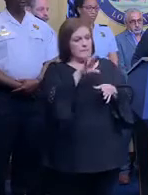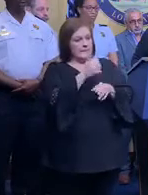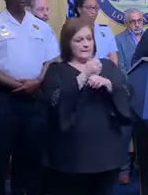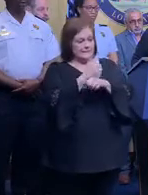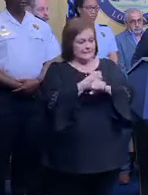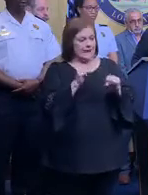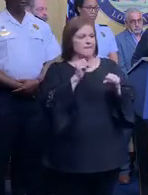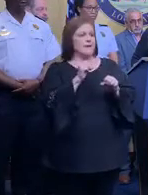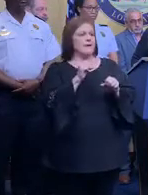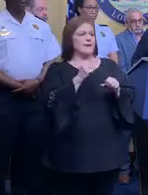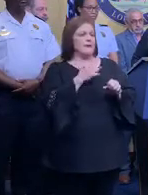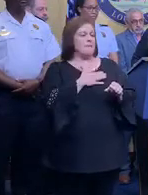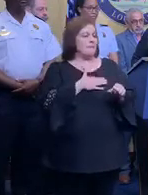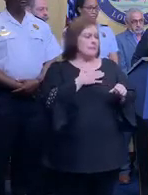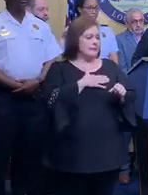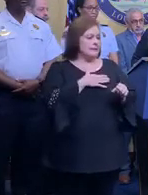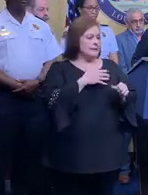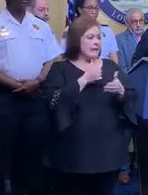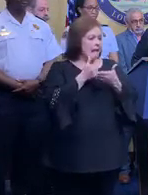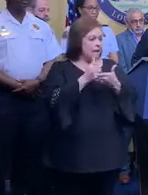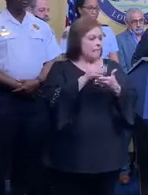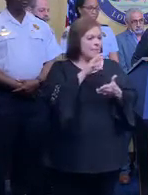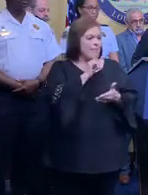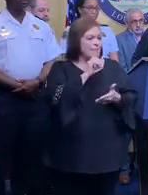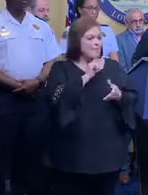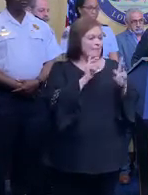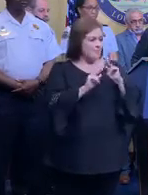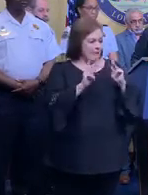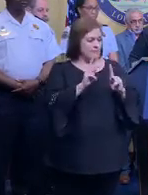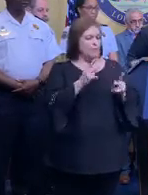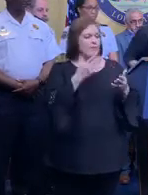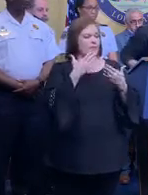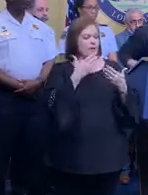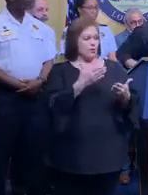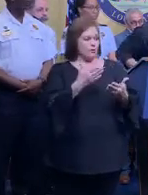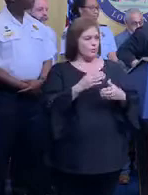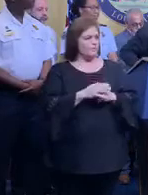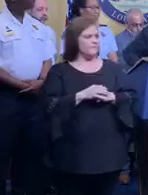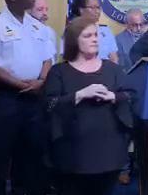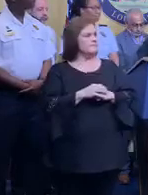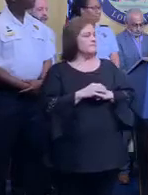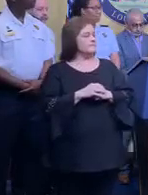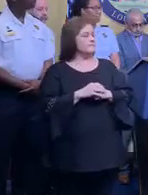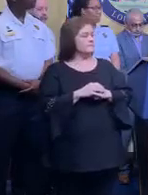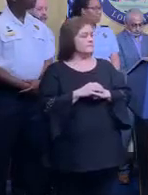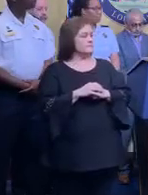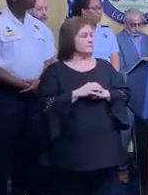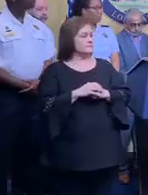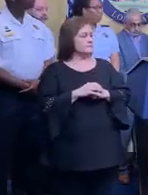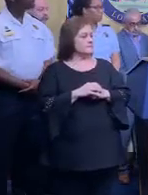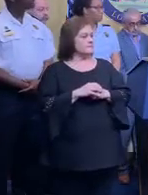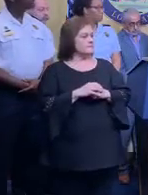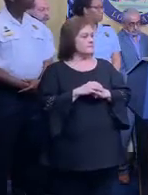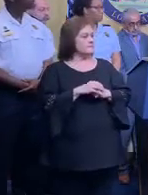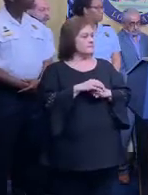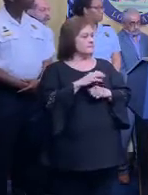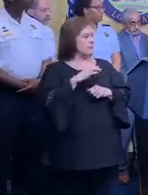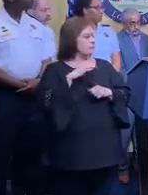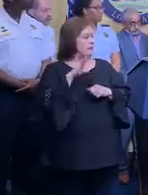check on our elderly citizens, and thank you very much. Thank Mayor. you, Councilman. Councilman